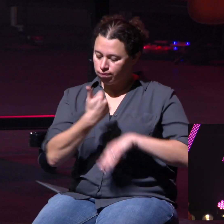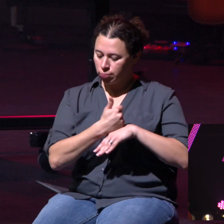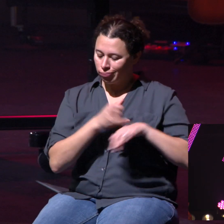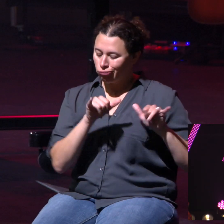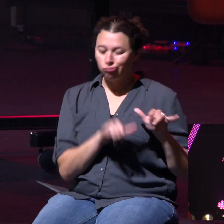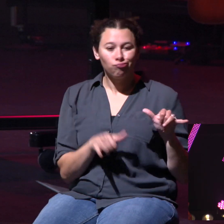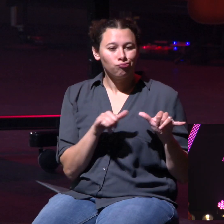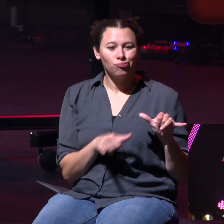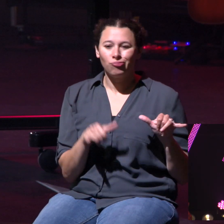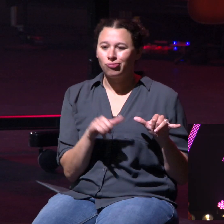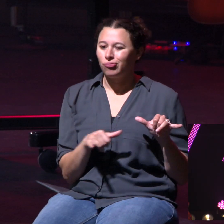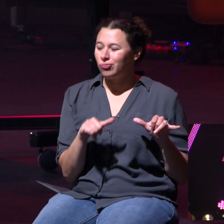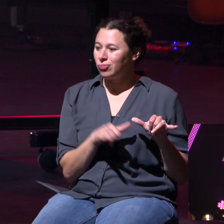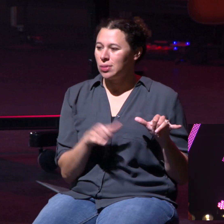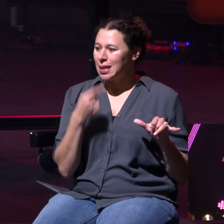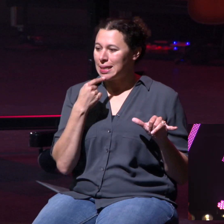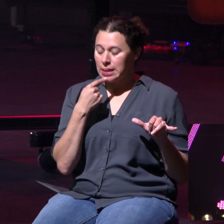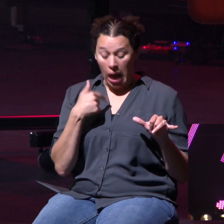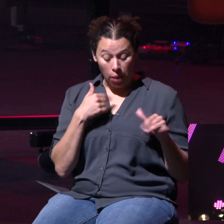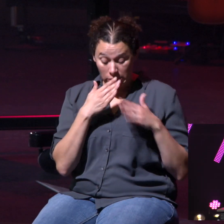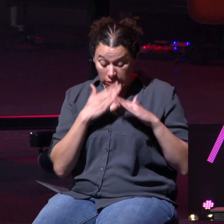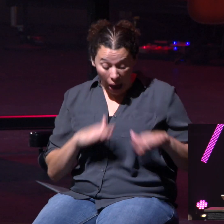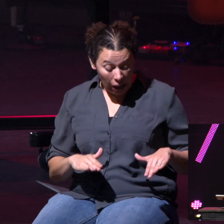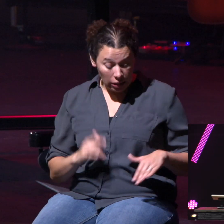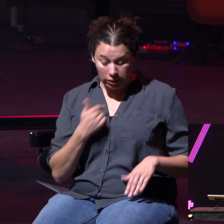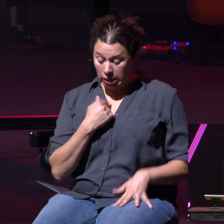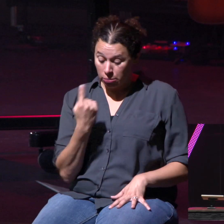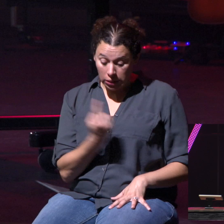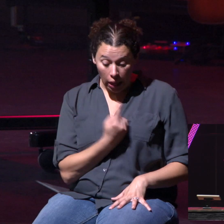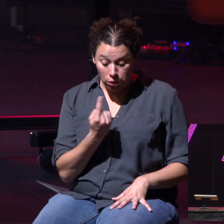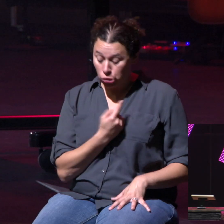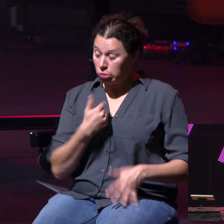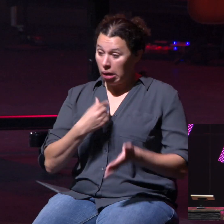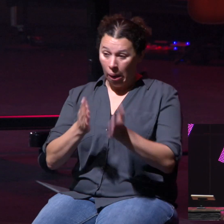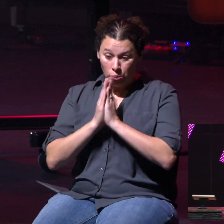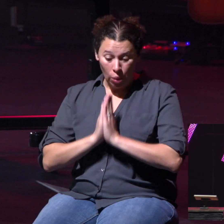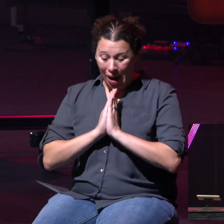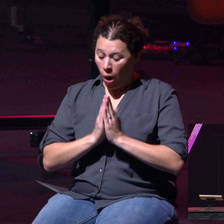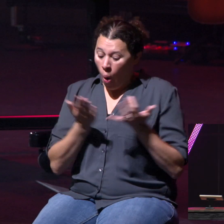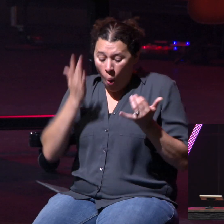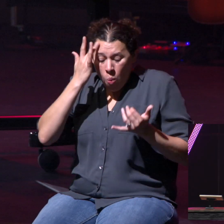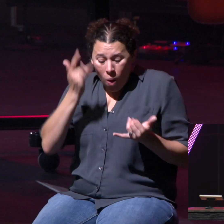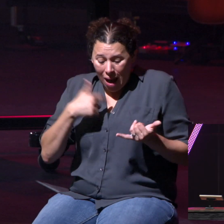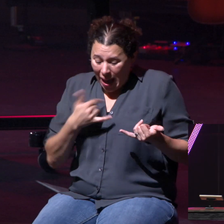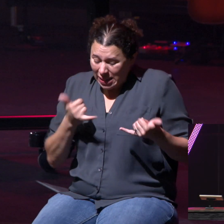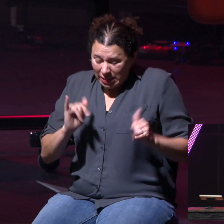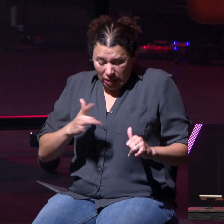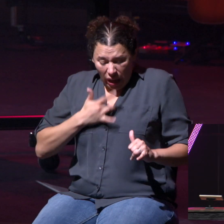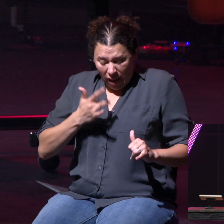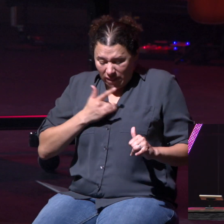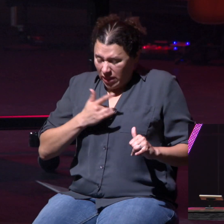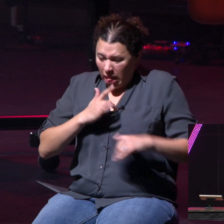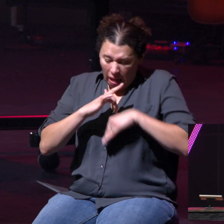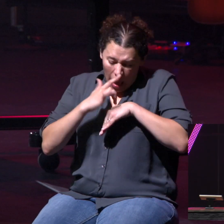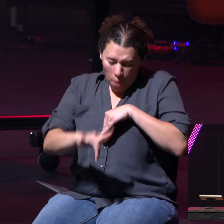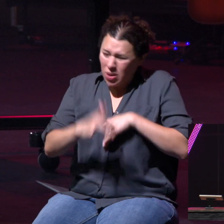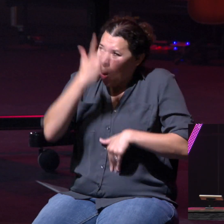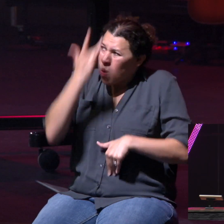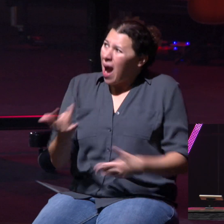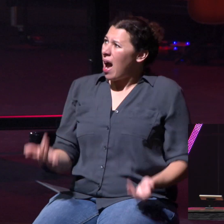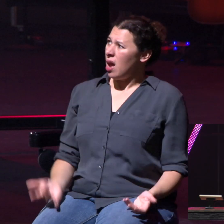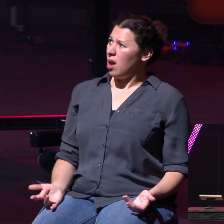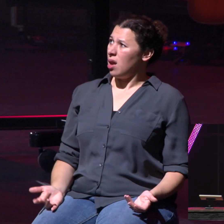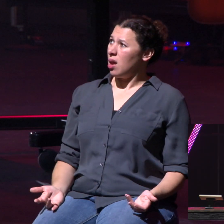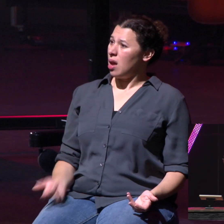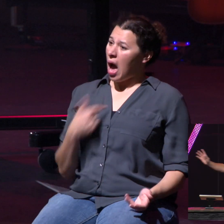I'm in this silence and solitude, and I haven't left this silence and solitude. And why is it that I still feel empty?